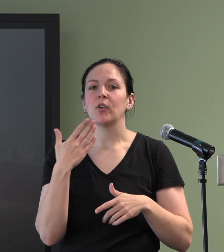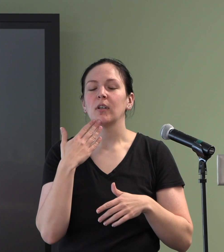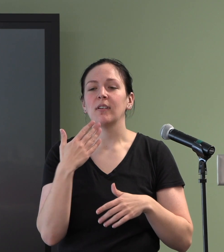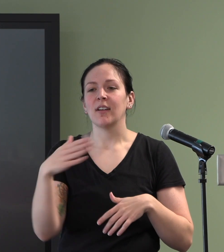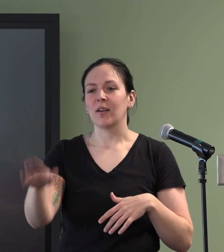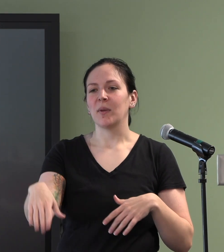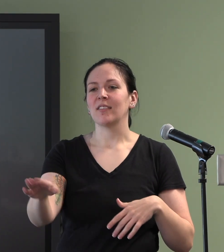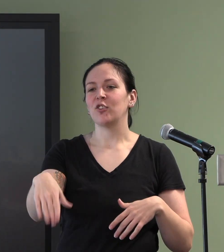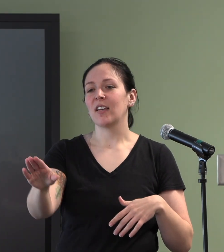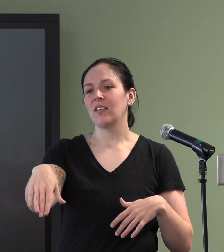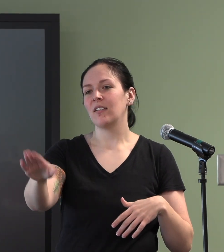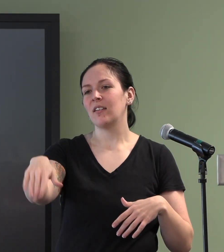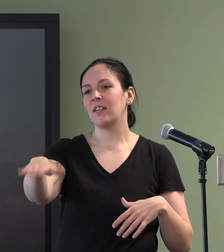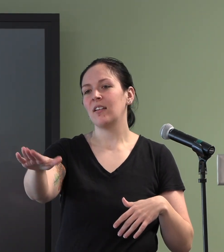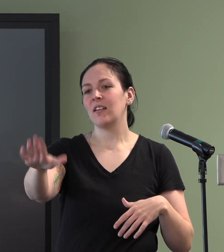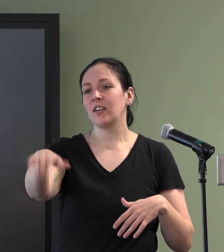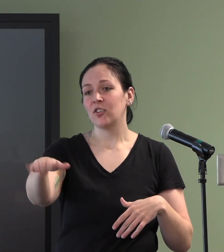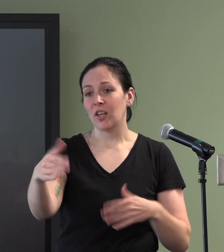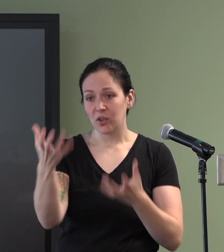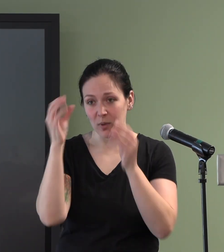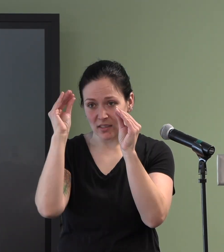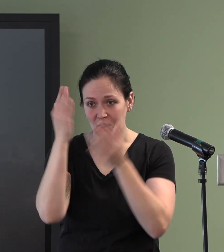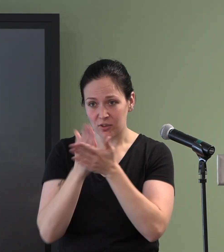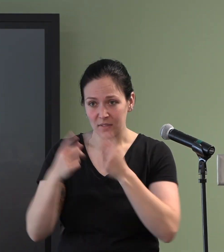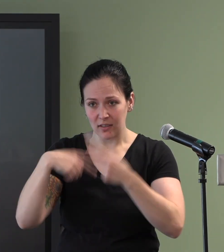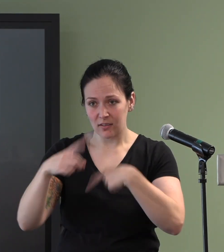Good. Here, let me ask Giselle. Giselle, you want to teach some signs?